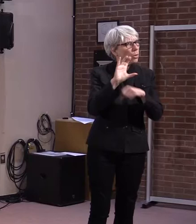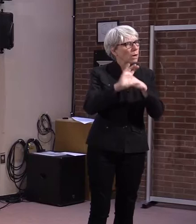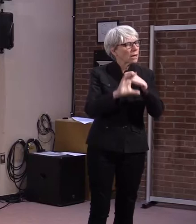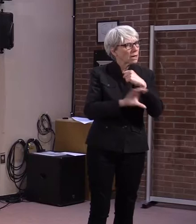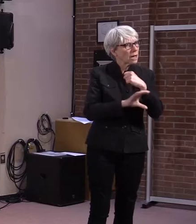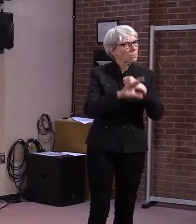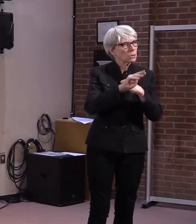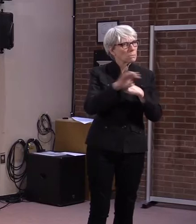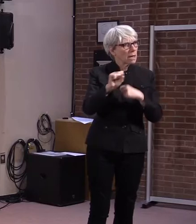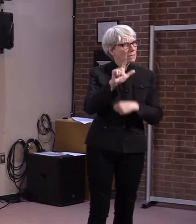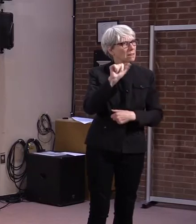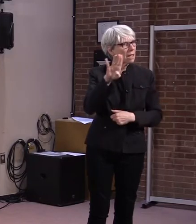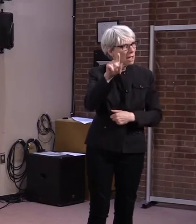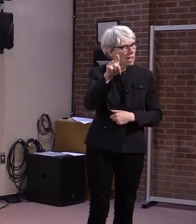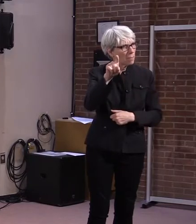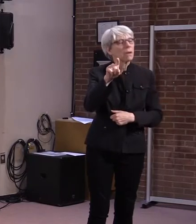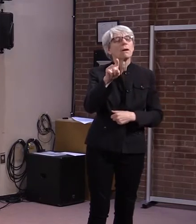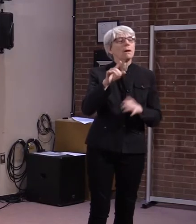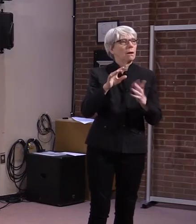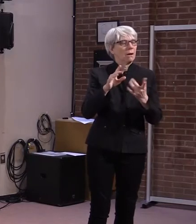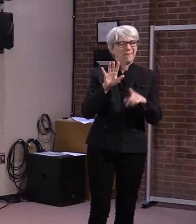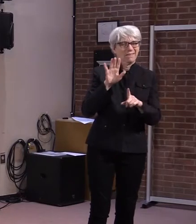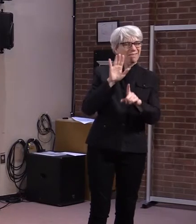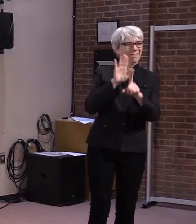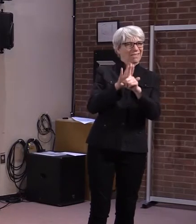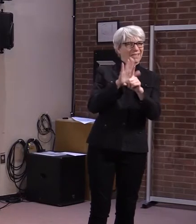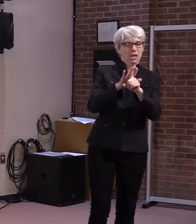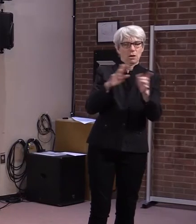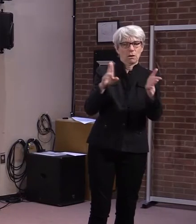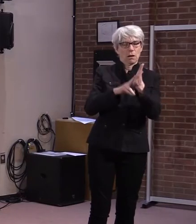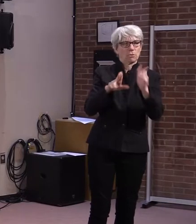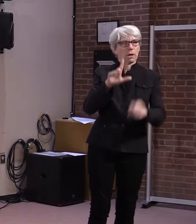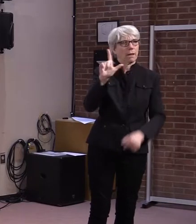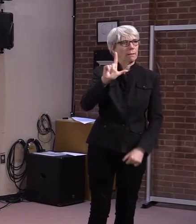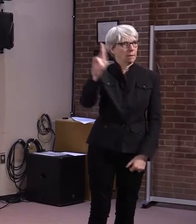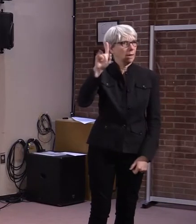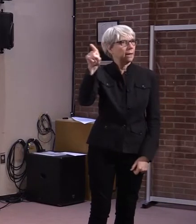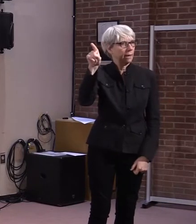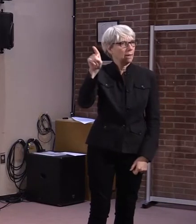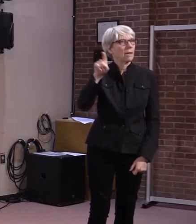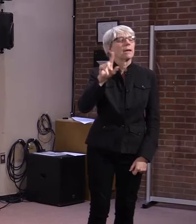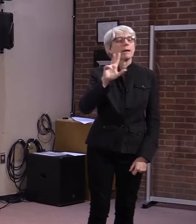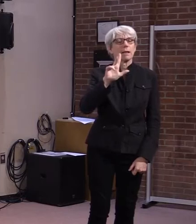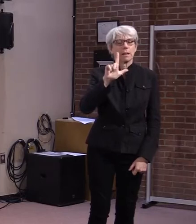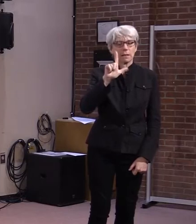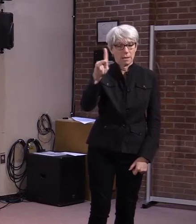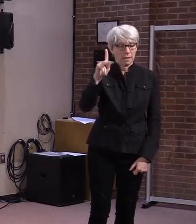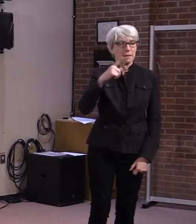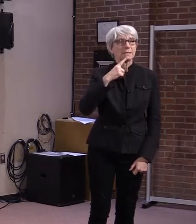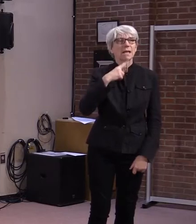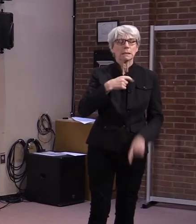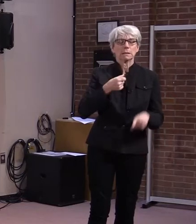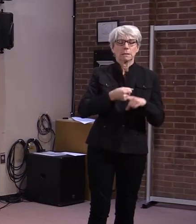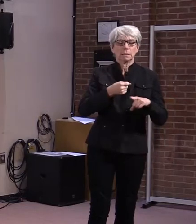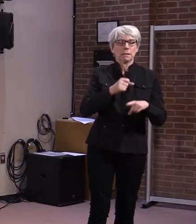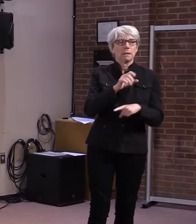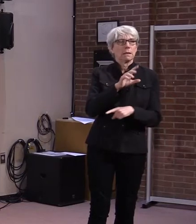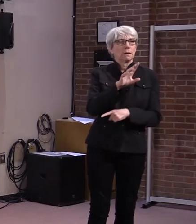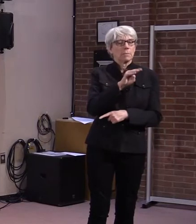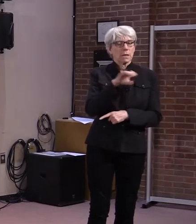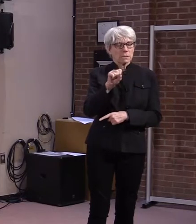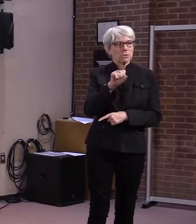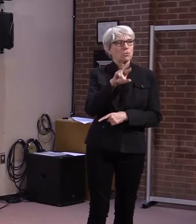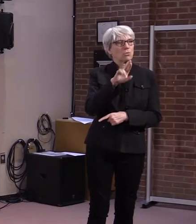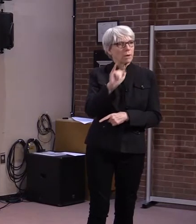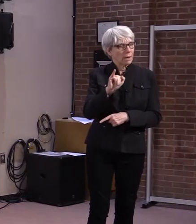the Northeast. LK indicated the slowdown impacted at least Vermont, Massachusetts, Maine, and